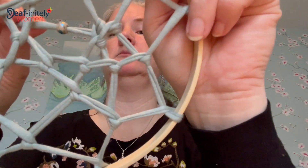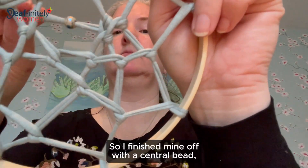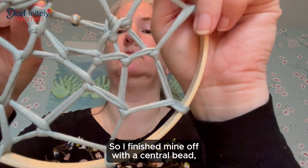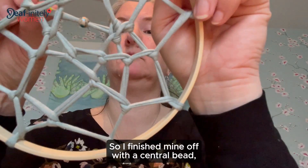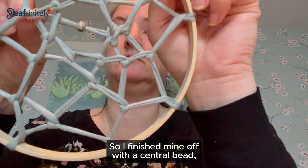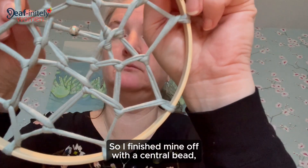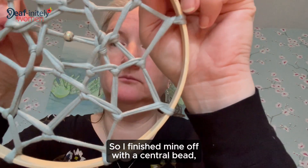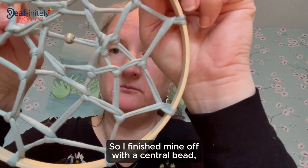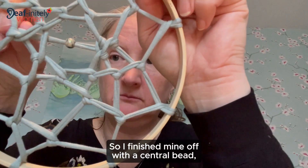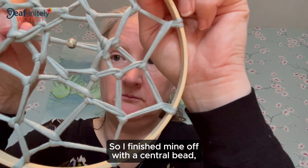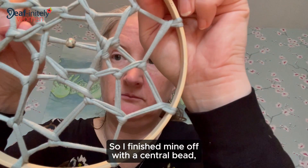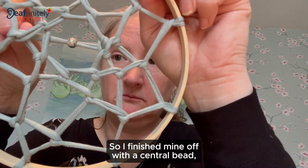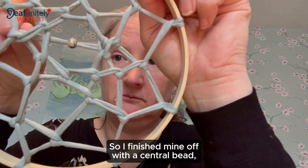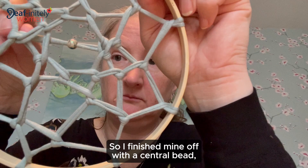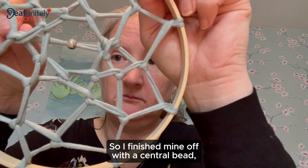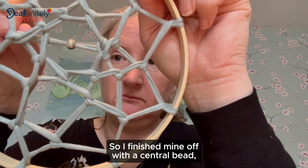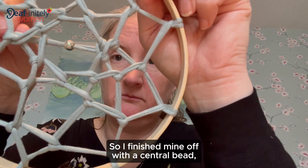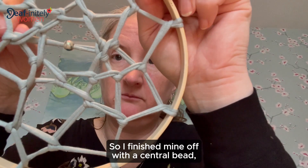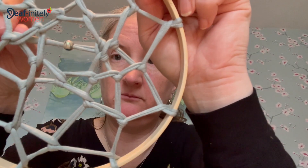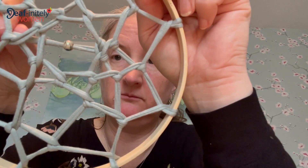So I finished mine off with a central bead.